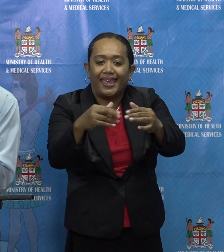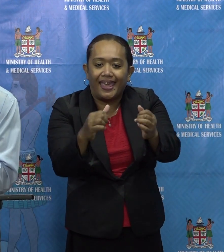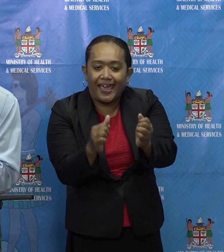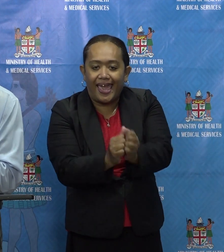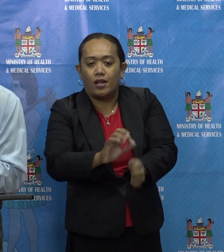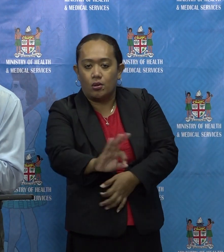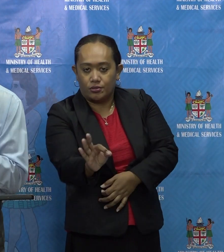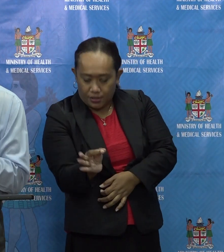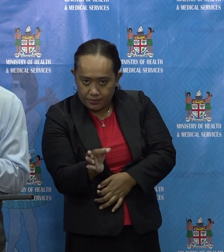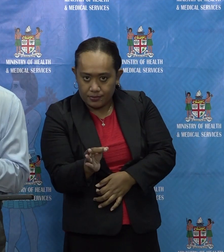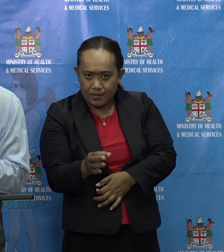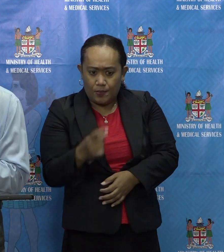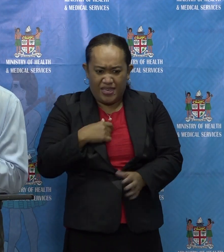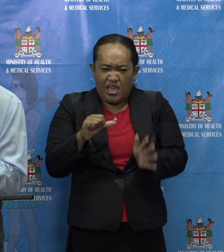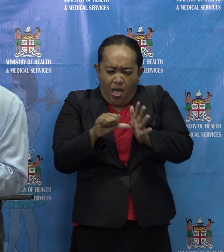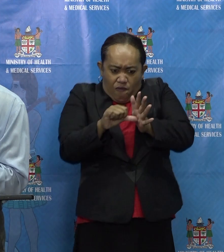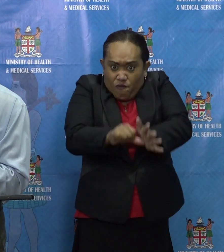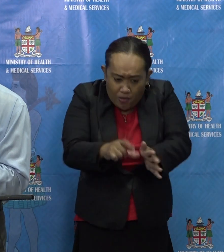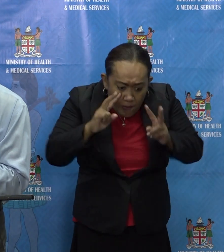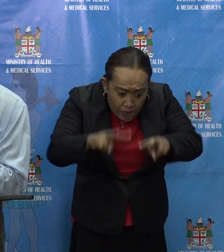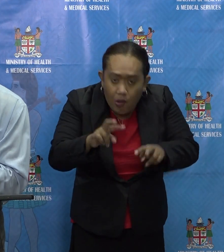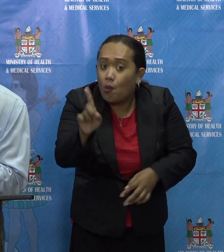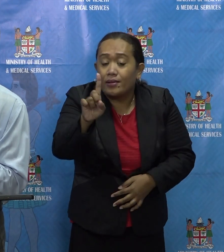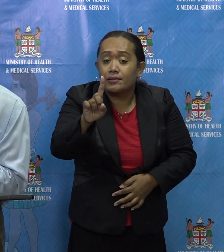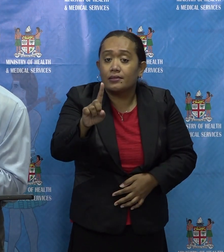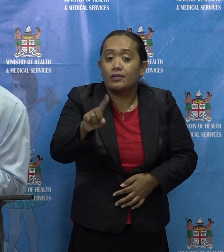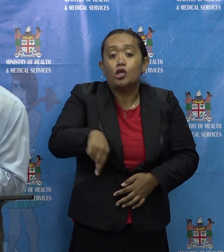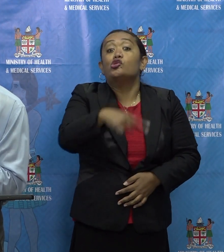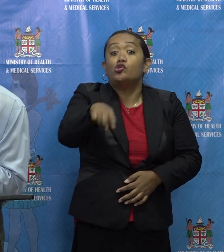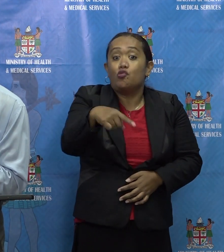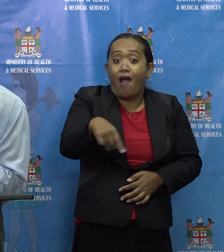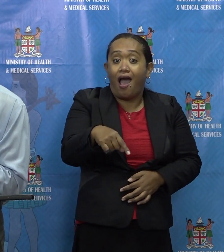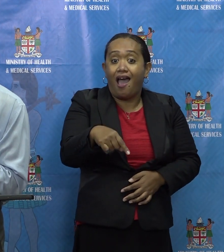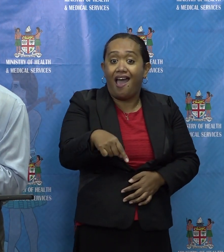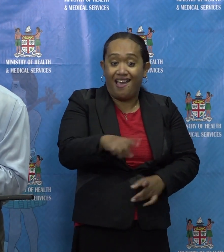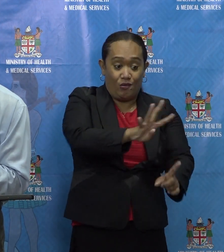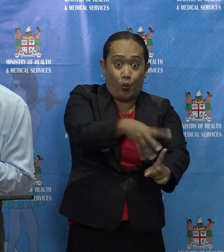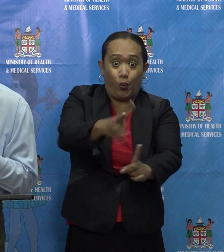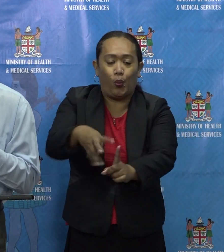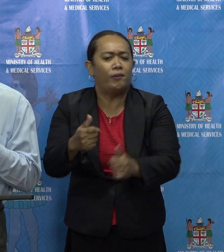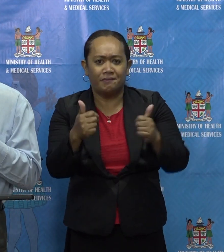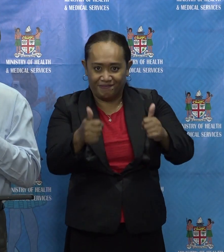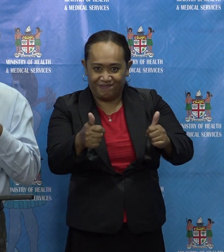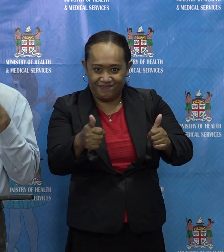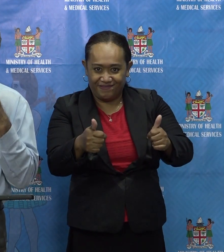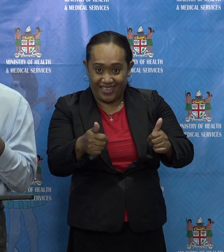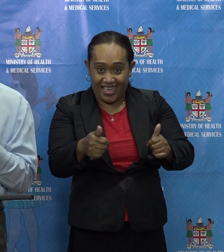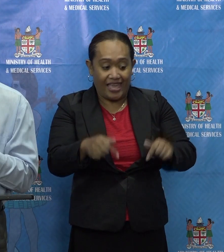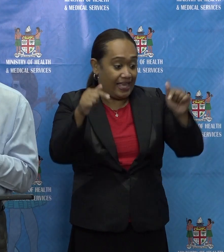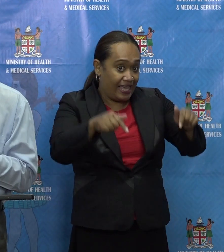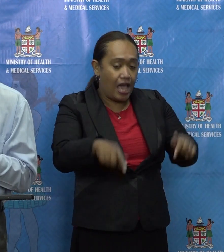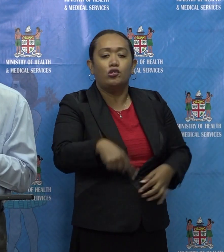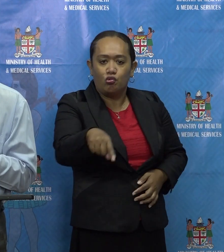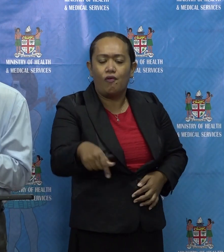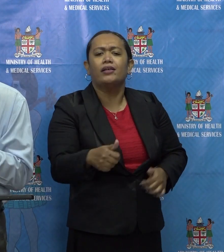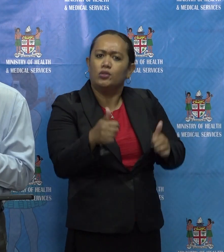to emphasize over here is that what we're seeing now is that our fever clinics are working. We are beginning to get a better picture of